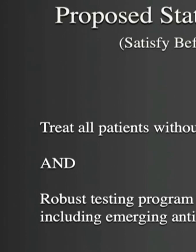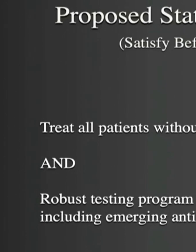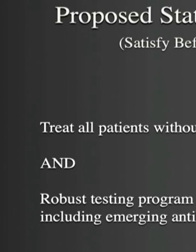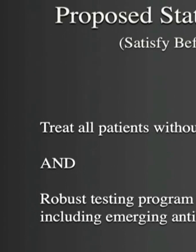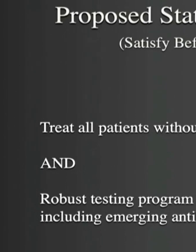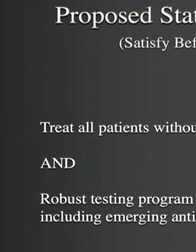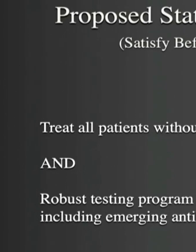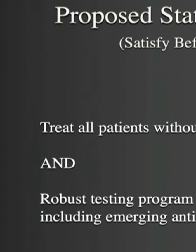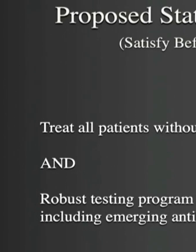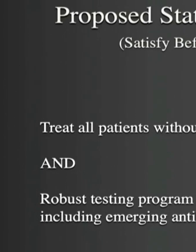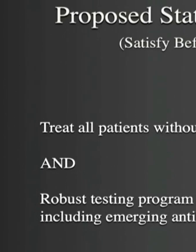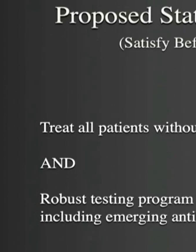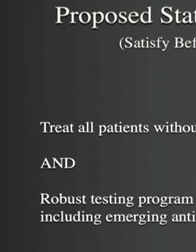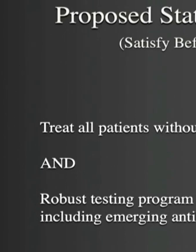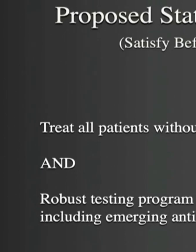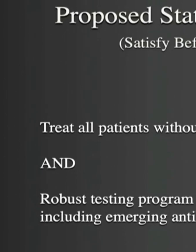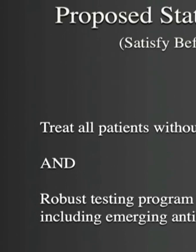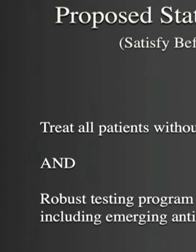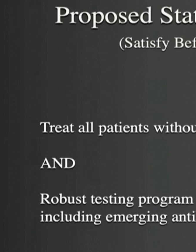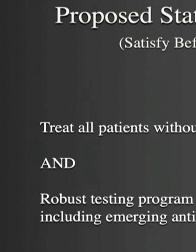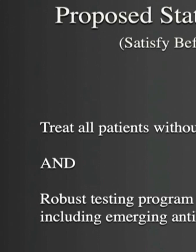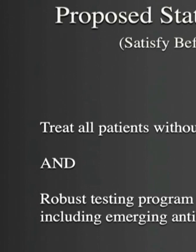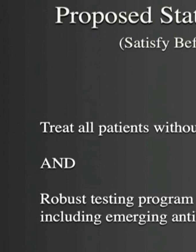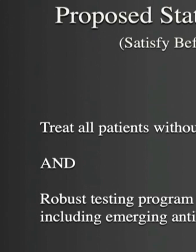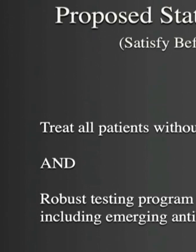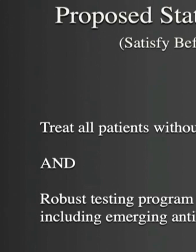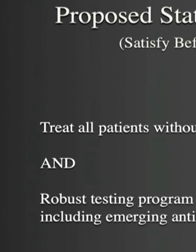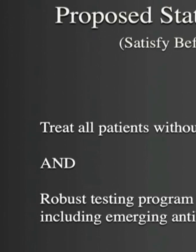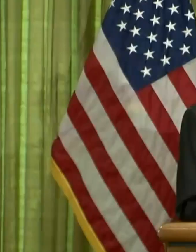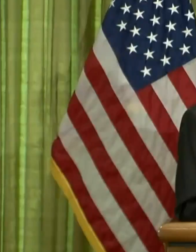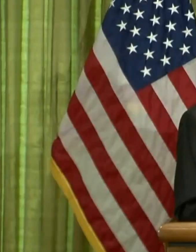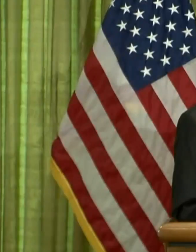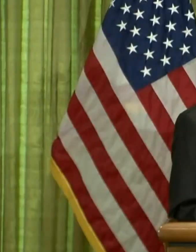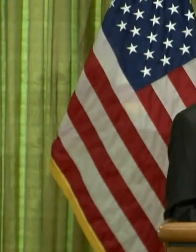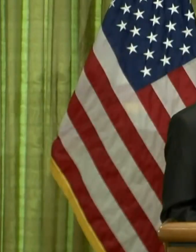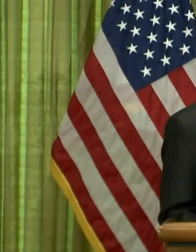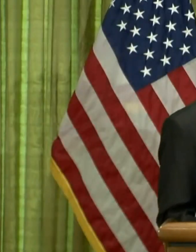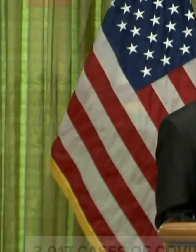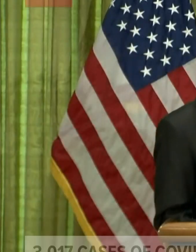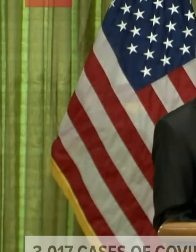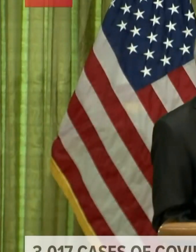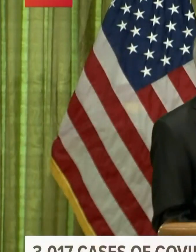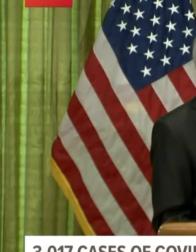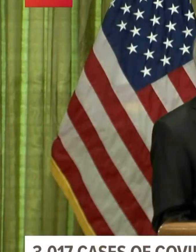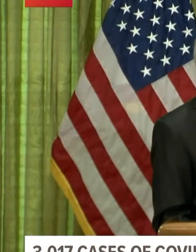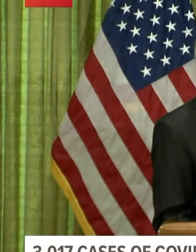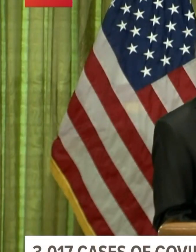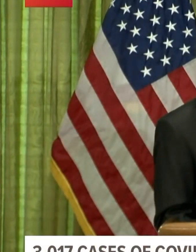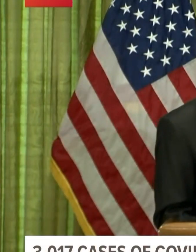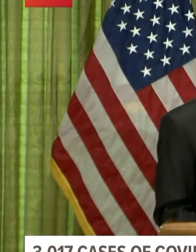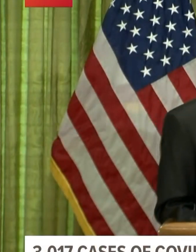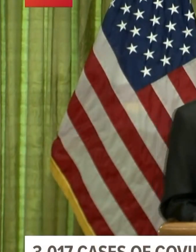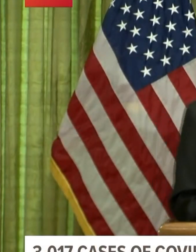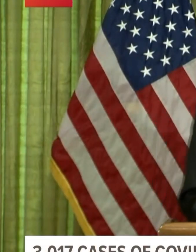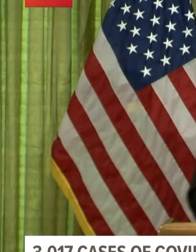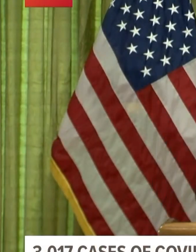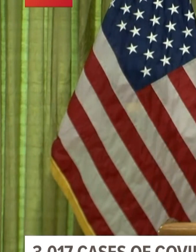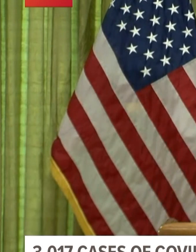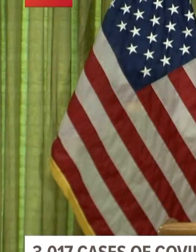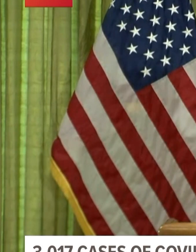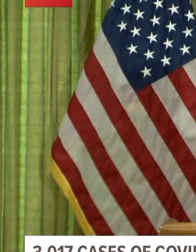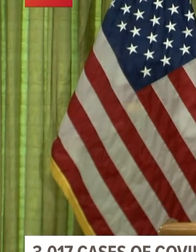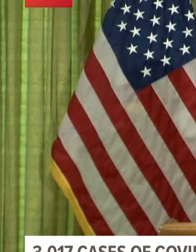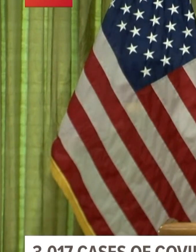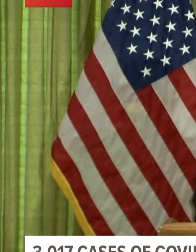criteria that has been met also. Let's see, is there another slide? I think that covered